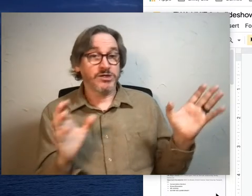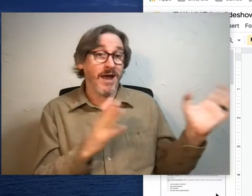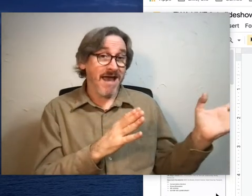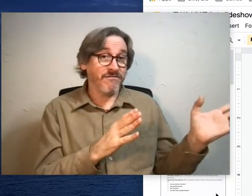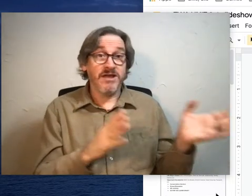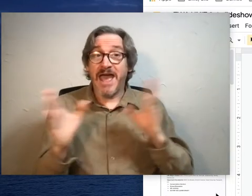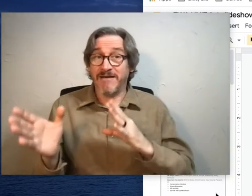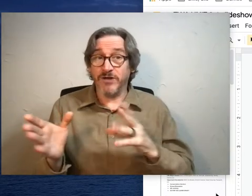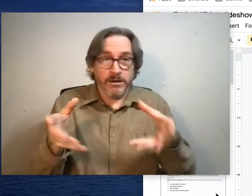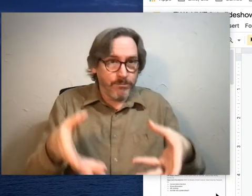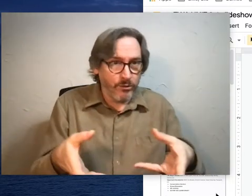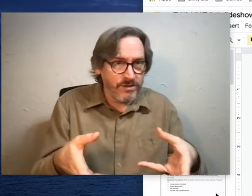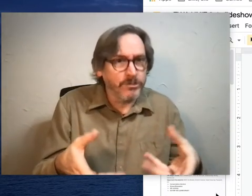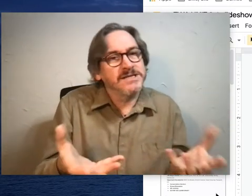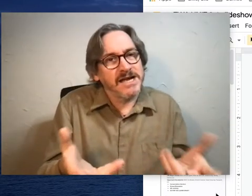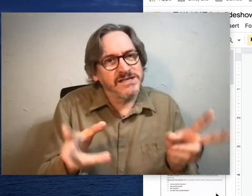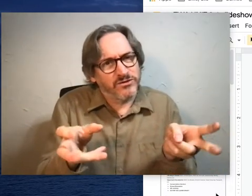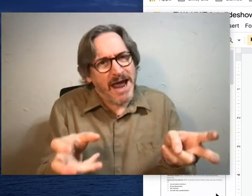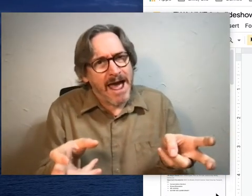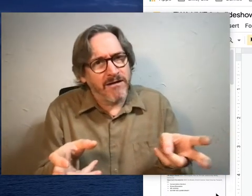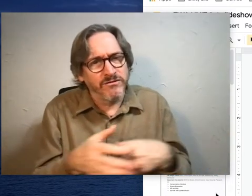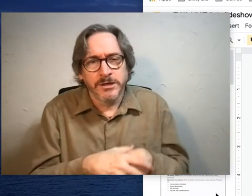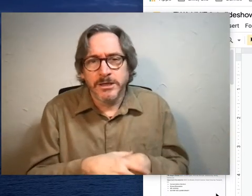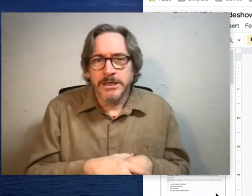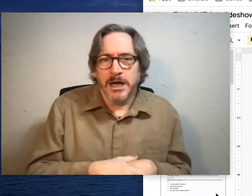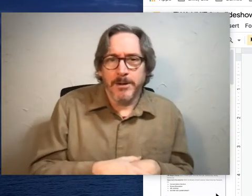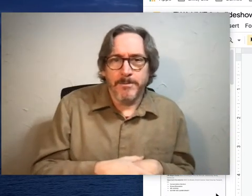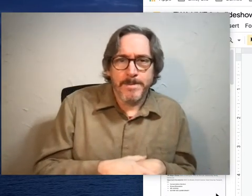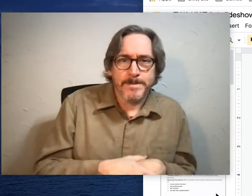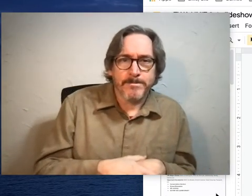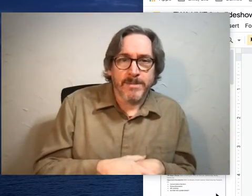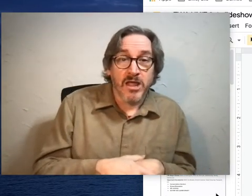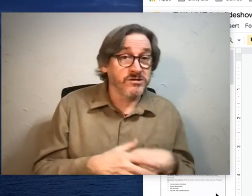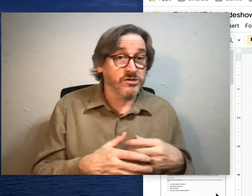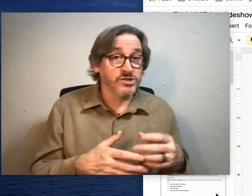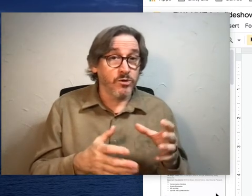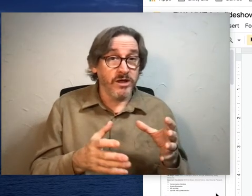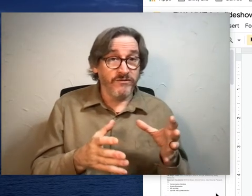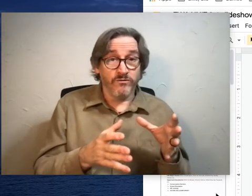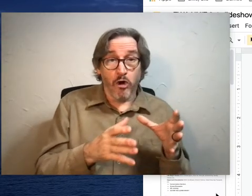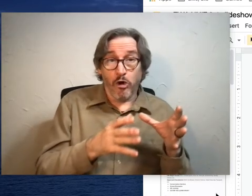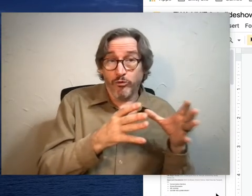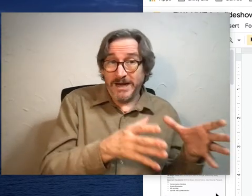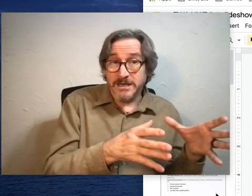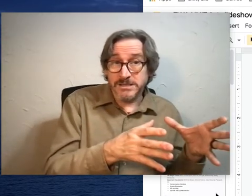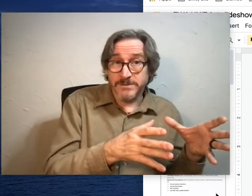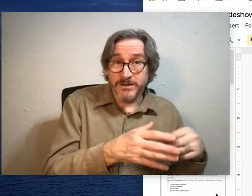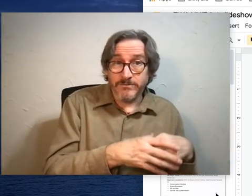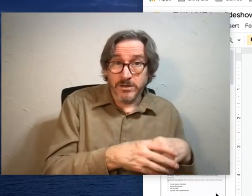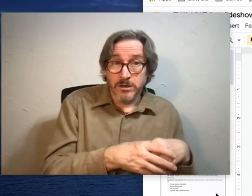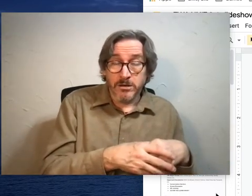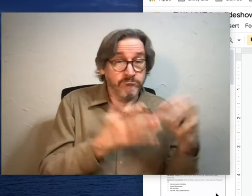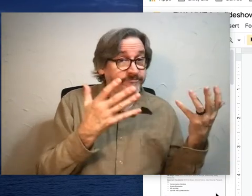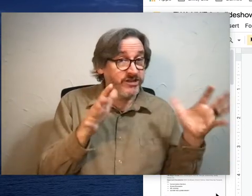Okay, so have none. Both of them are signs for have. There's also, if you've already done